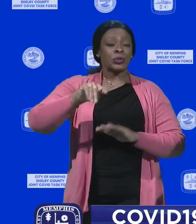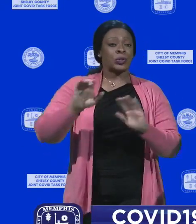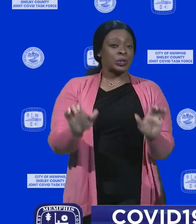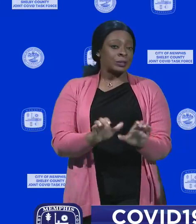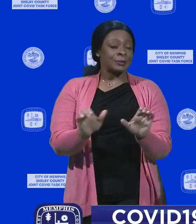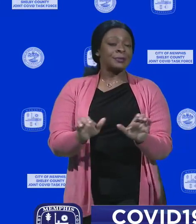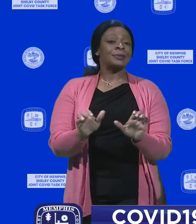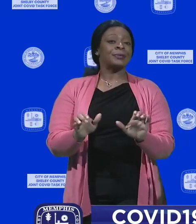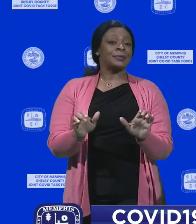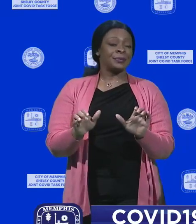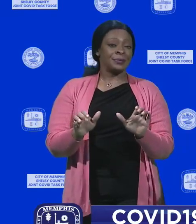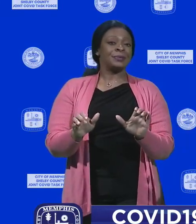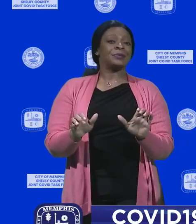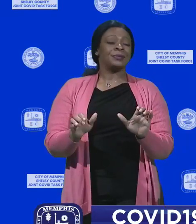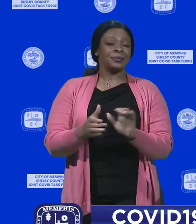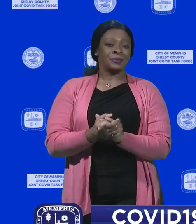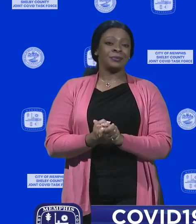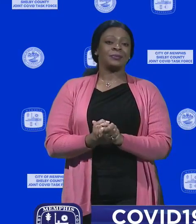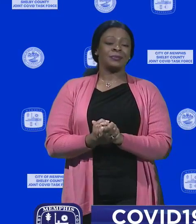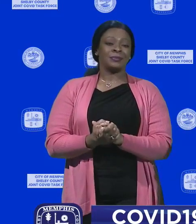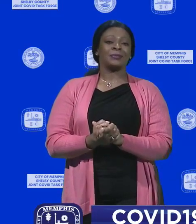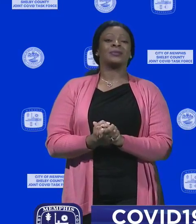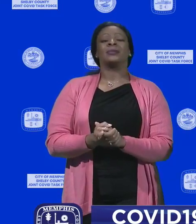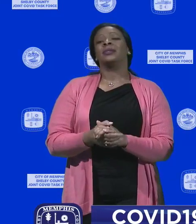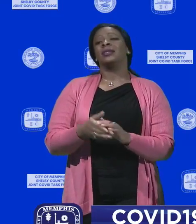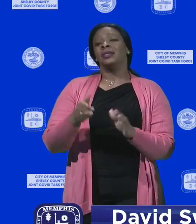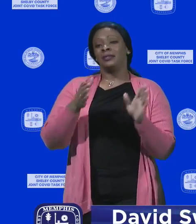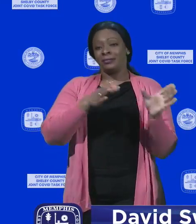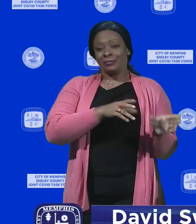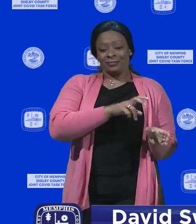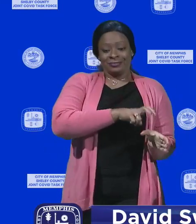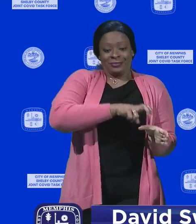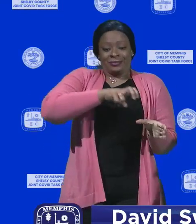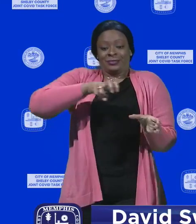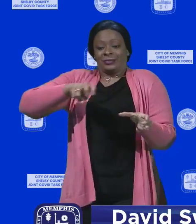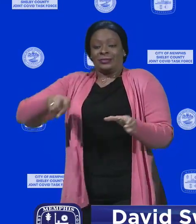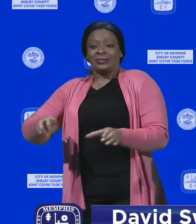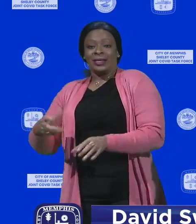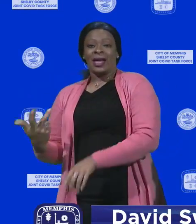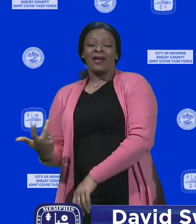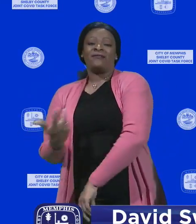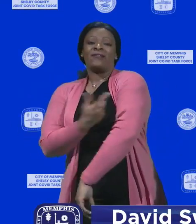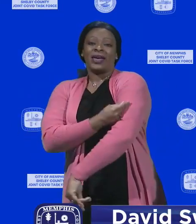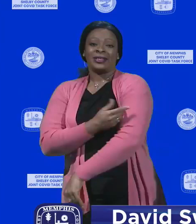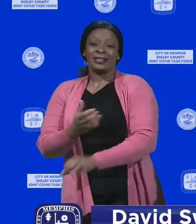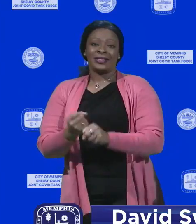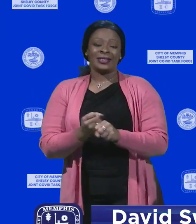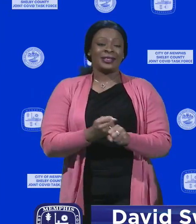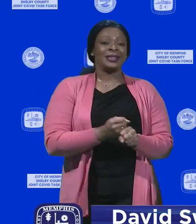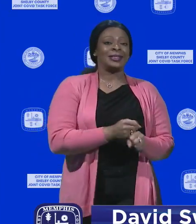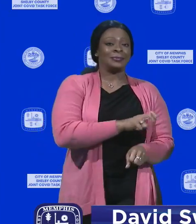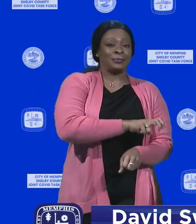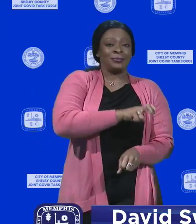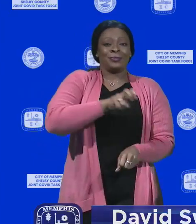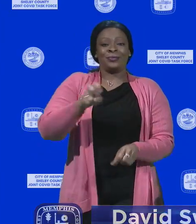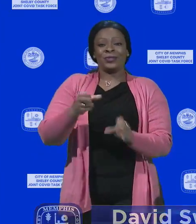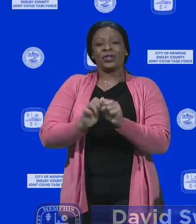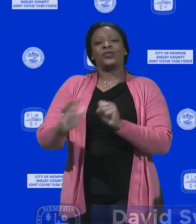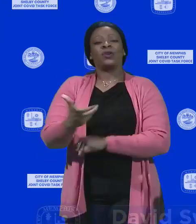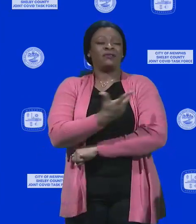do is get in the vaccinated pool, get on that side of the line, because that's going to